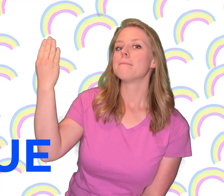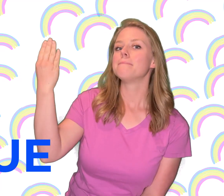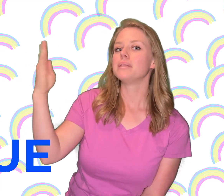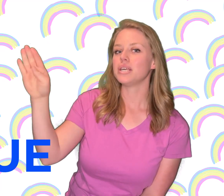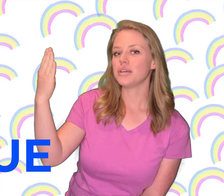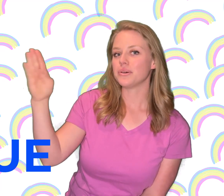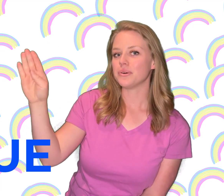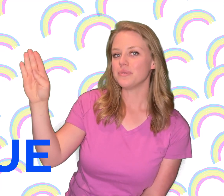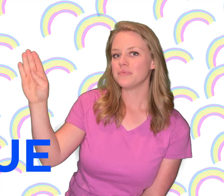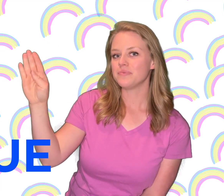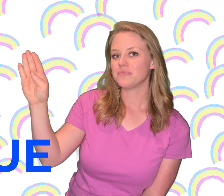blue,